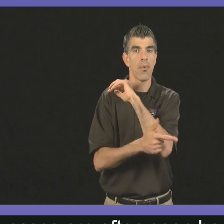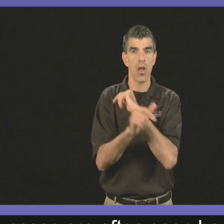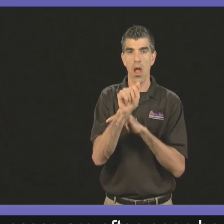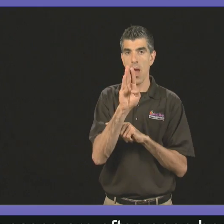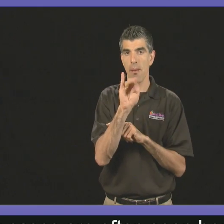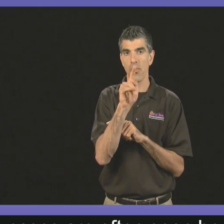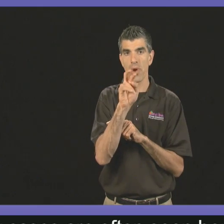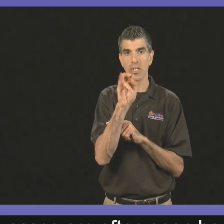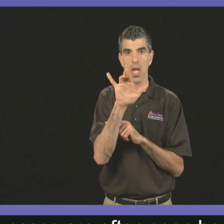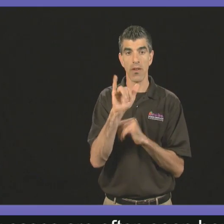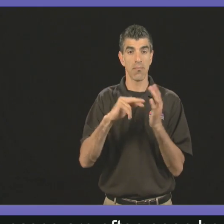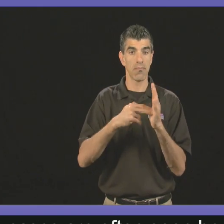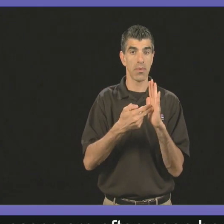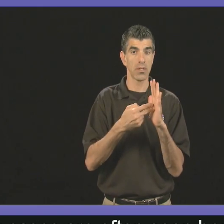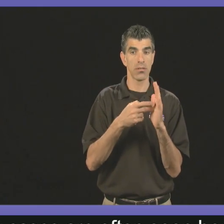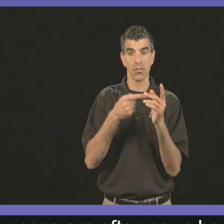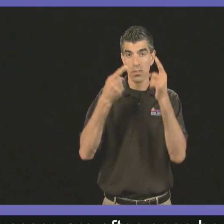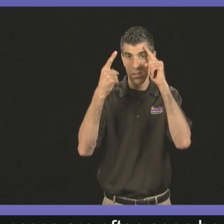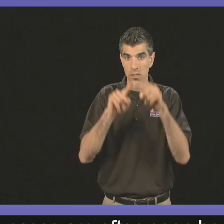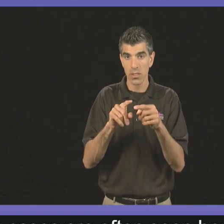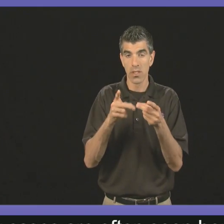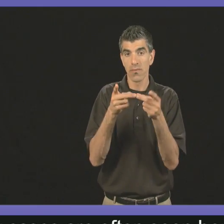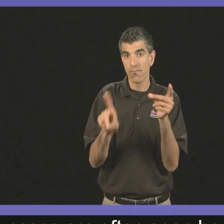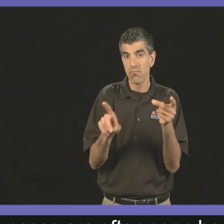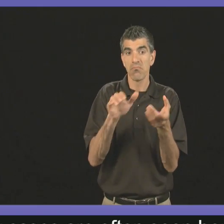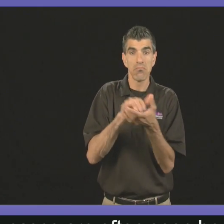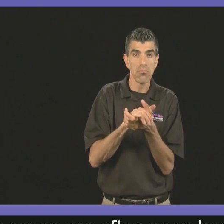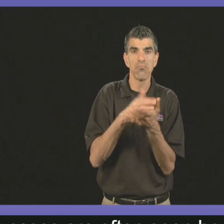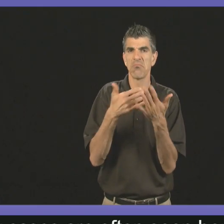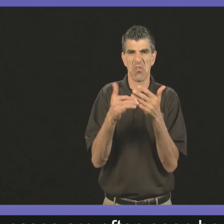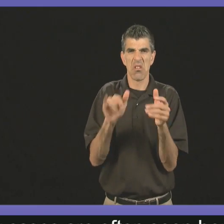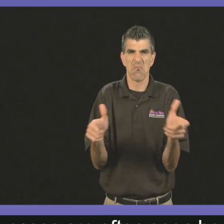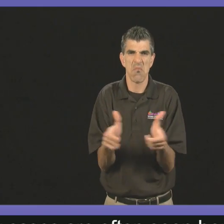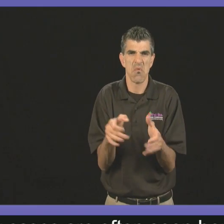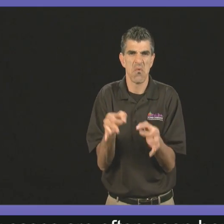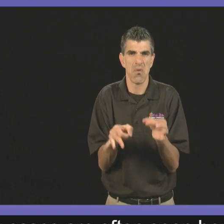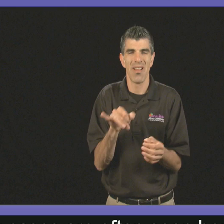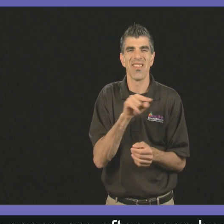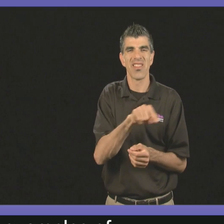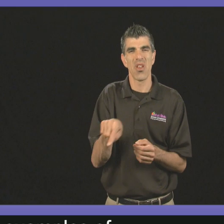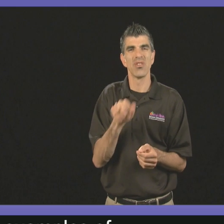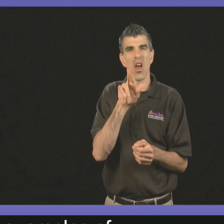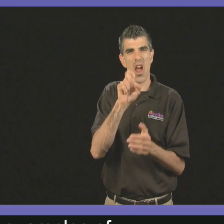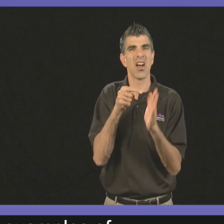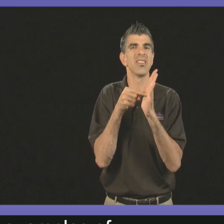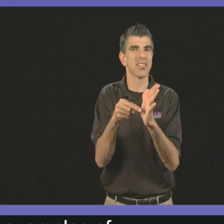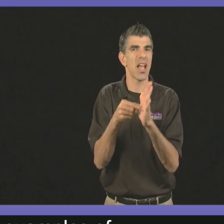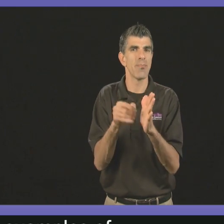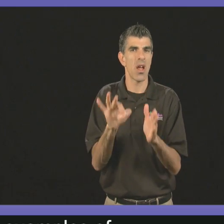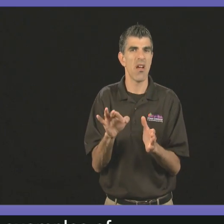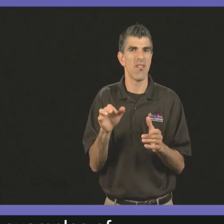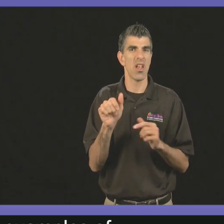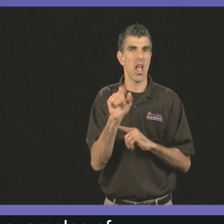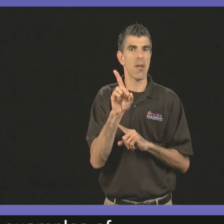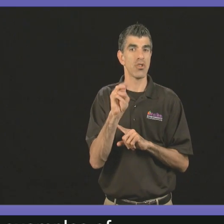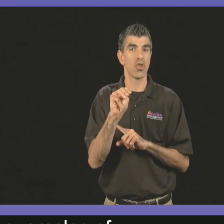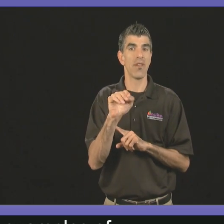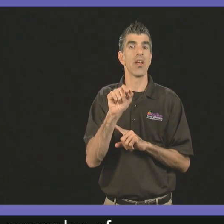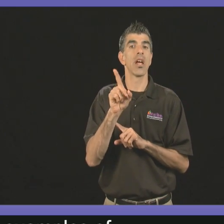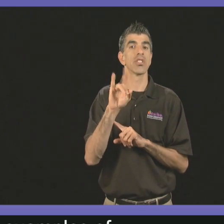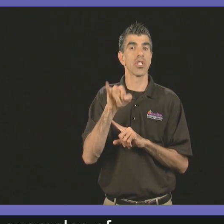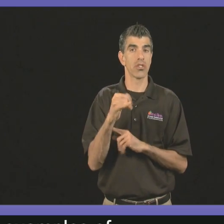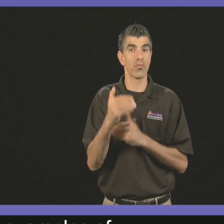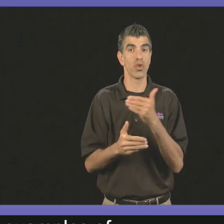as well as arbitration on divorce cases. These are all examples of